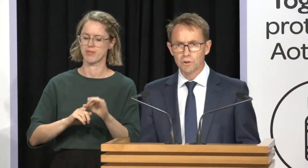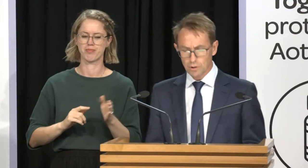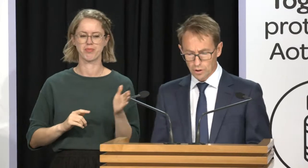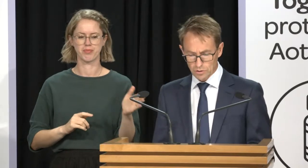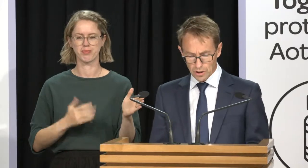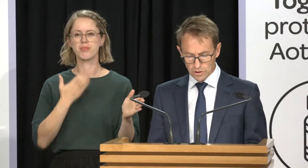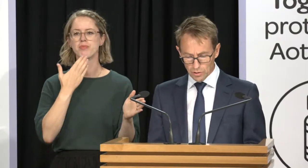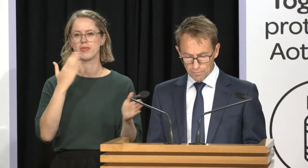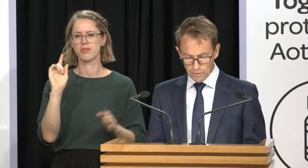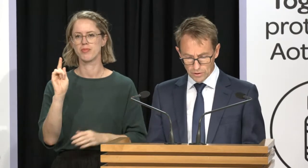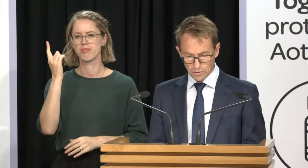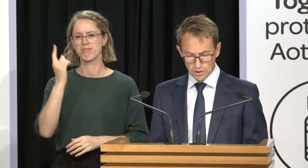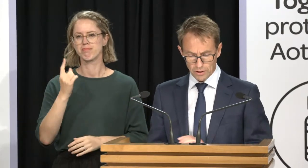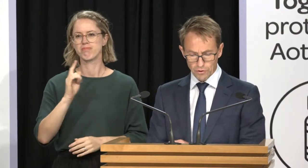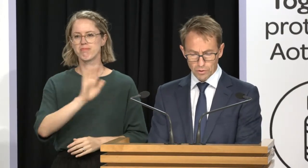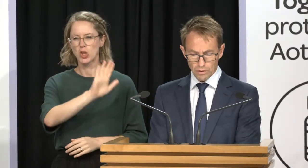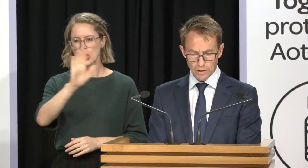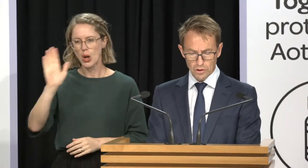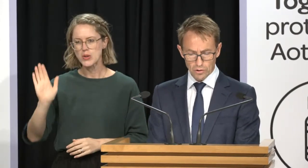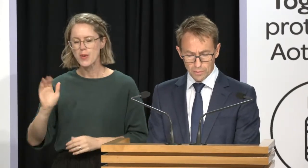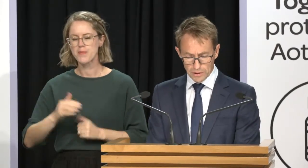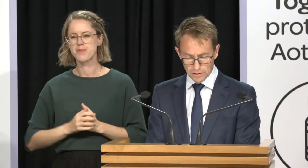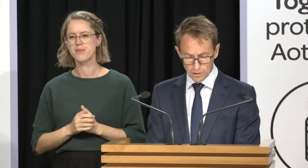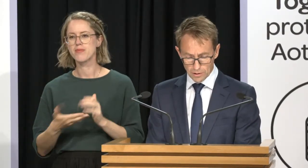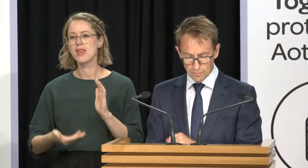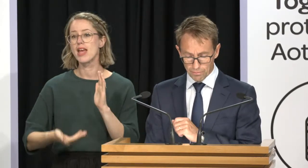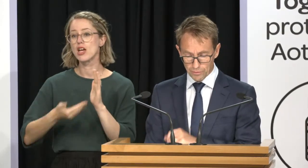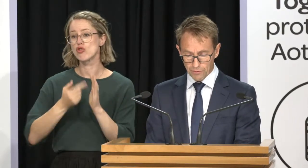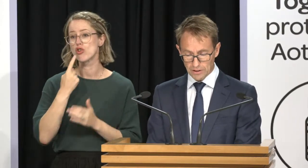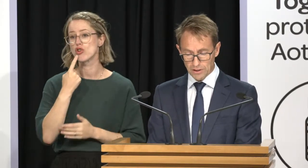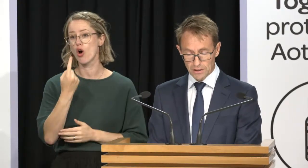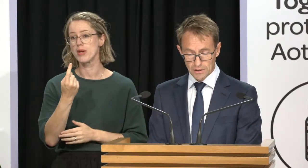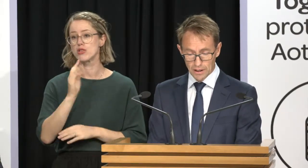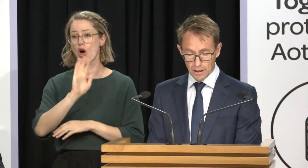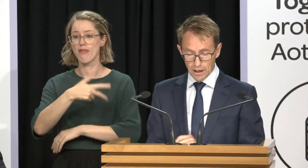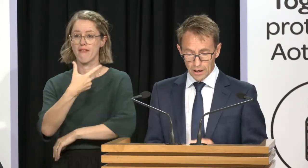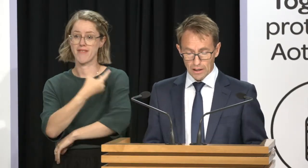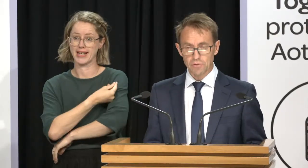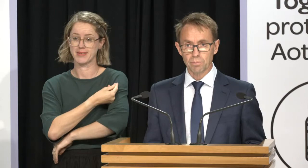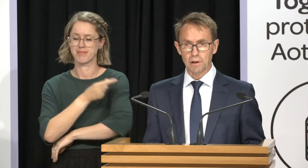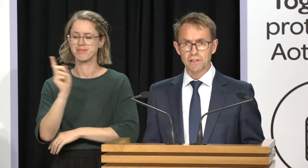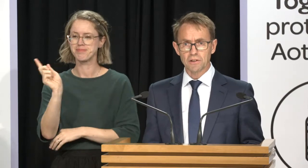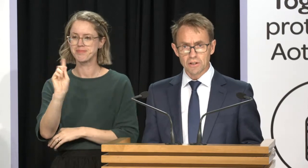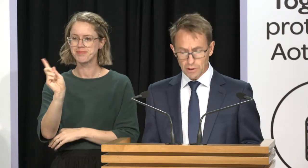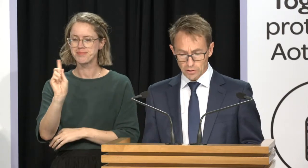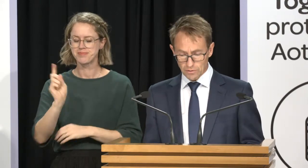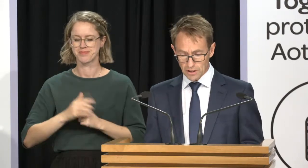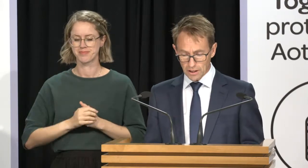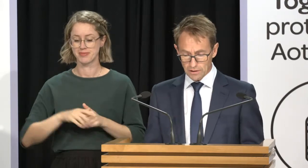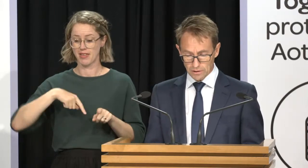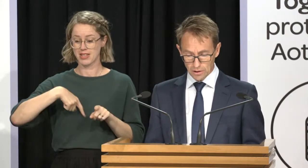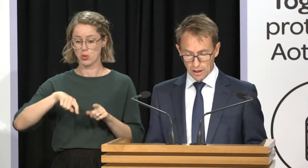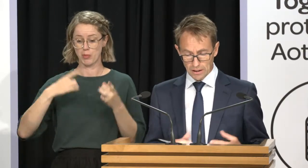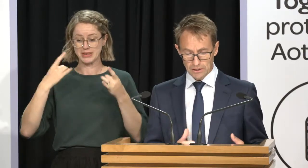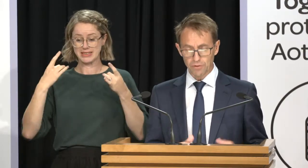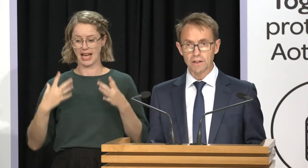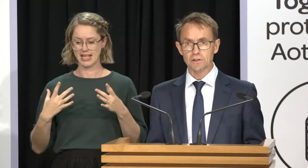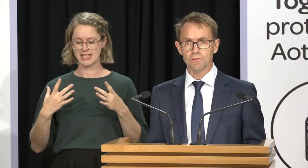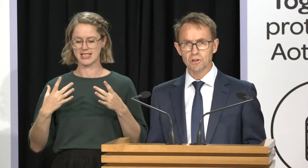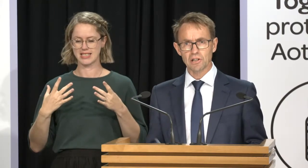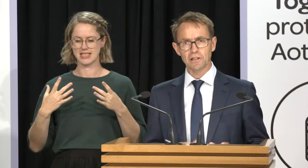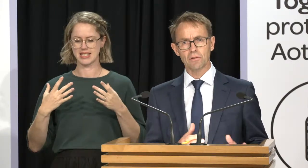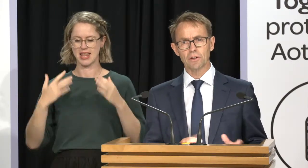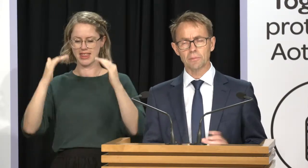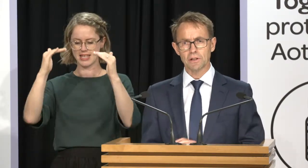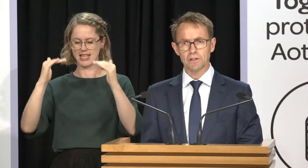Minister. Kia ora koutou katoa. So just a few additional comments on vaccines. It's pleasing this week to have started into that next